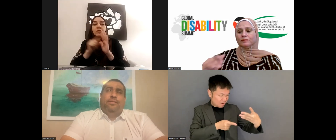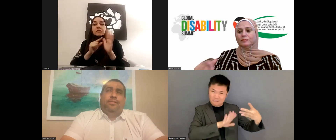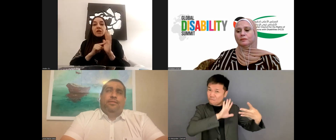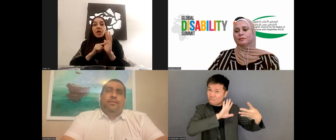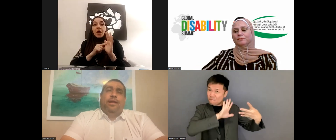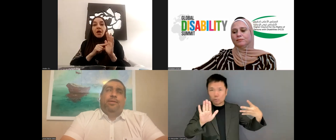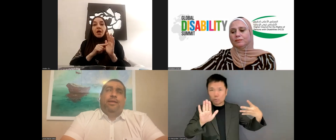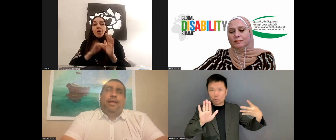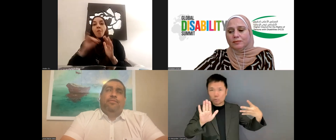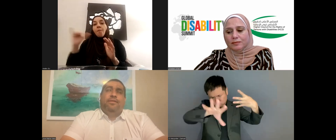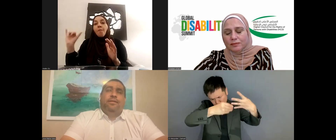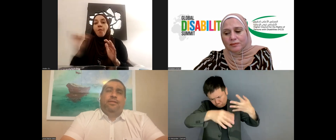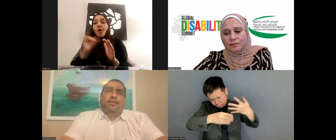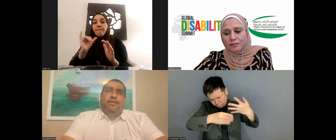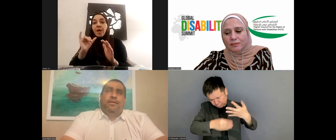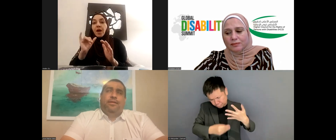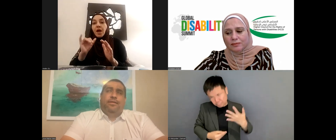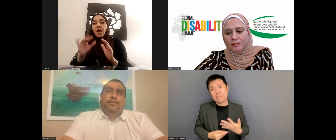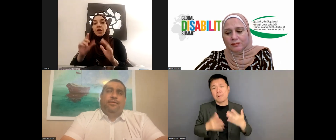commitments can be even